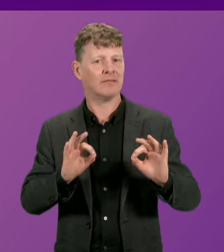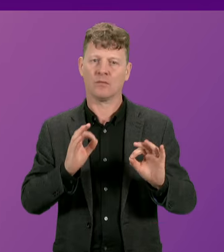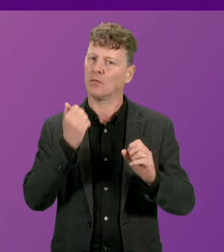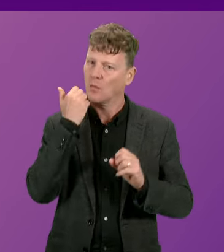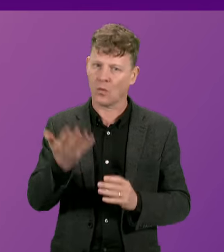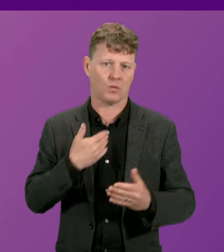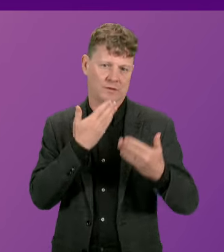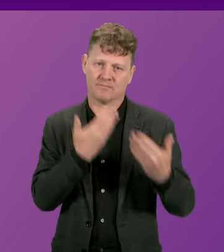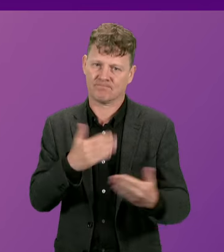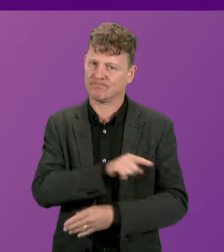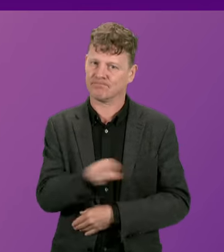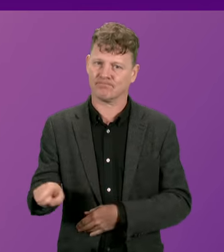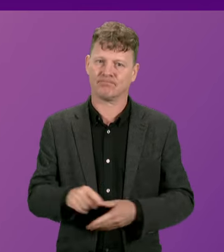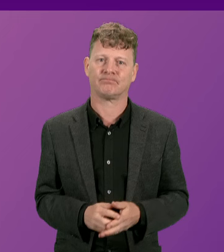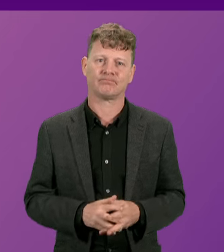Thank you.